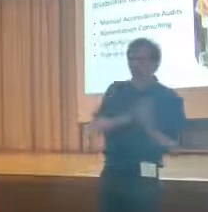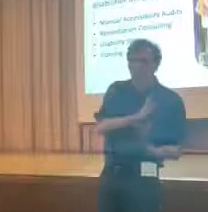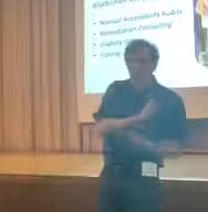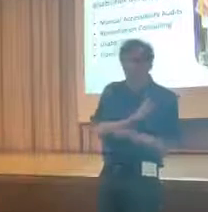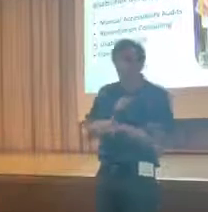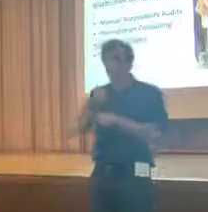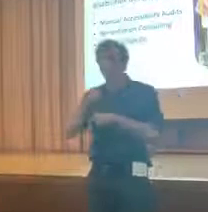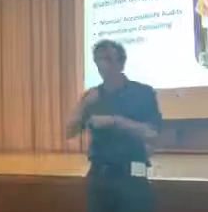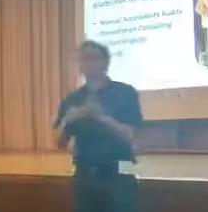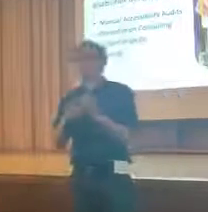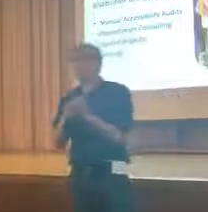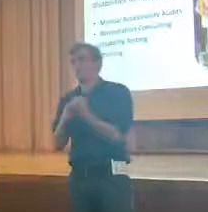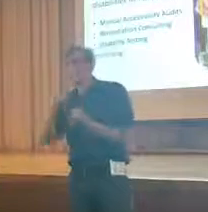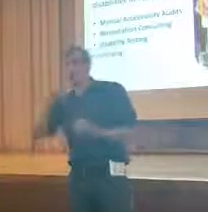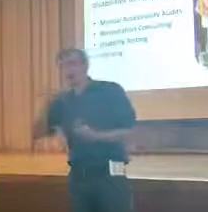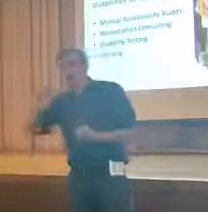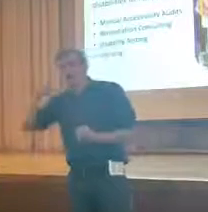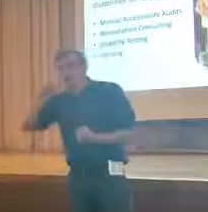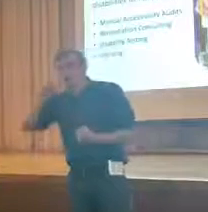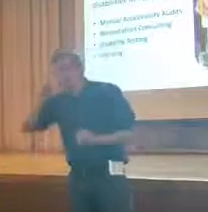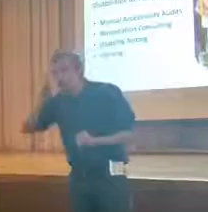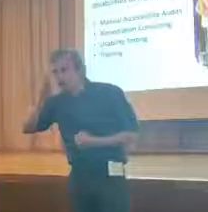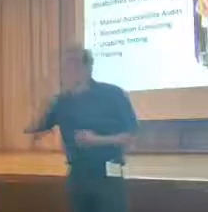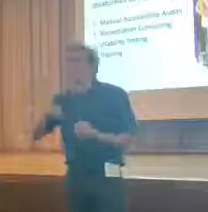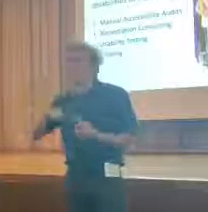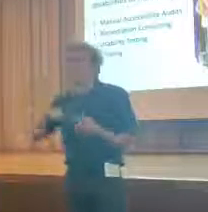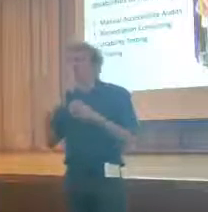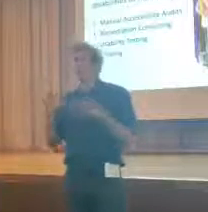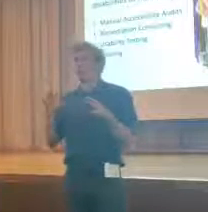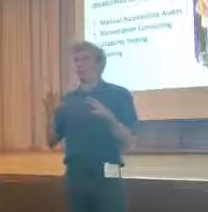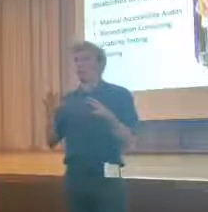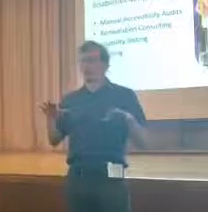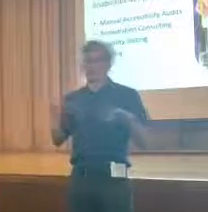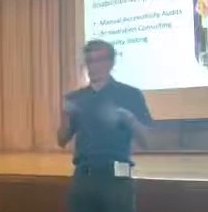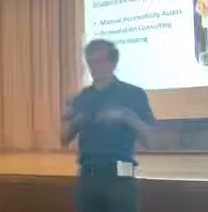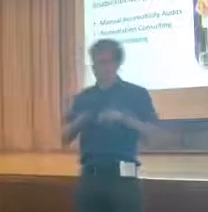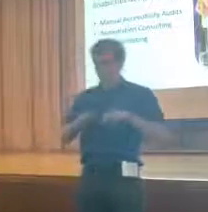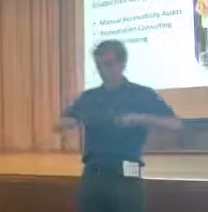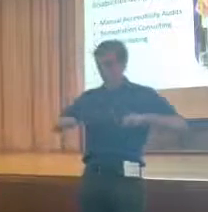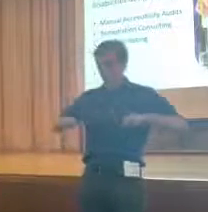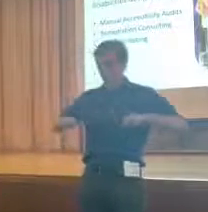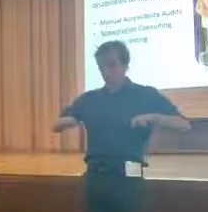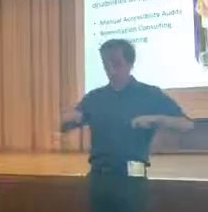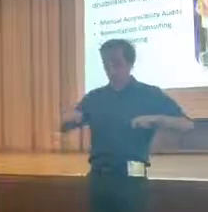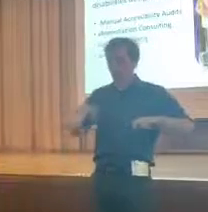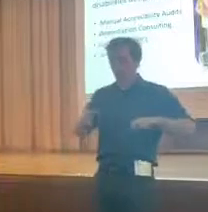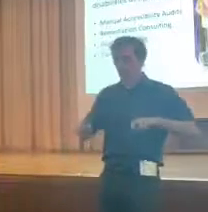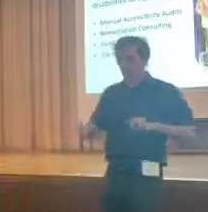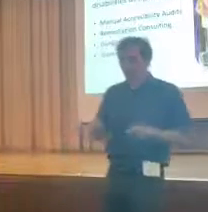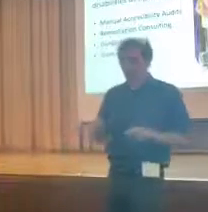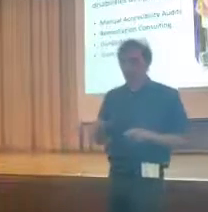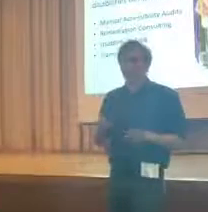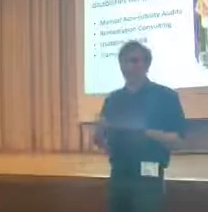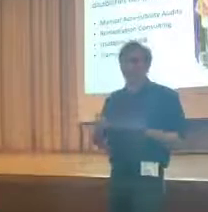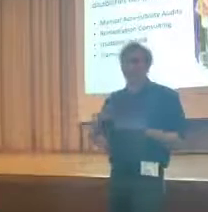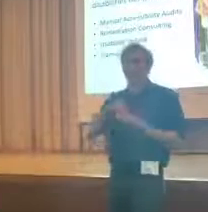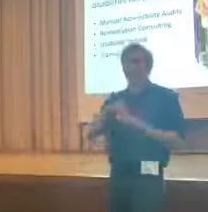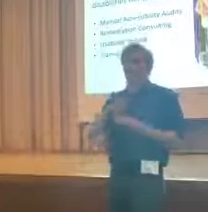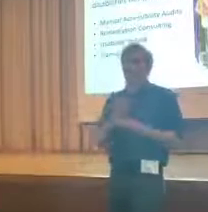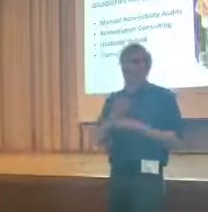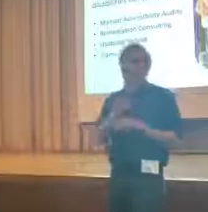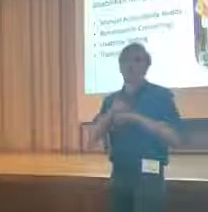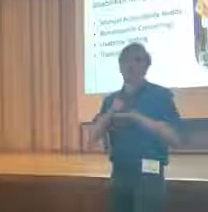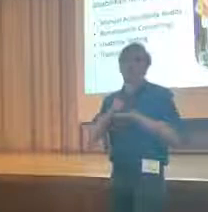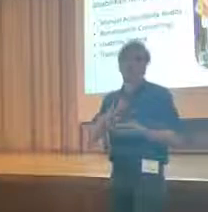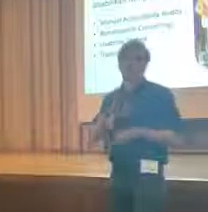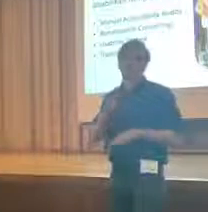Accessibility Services was born, and some of those advisory board members are on our advisory board. We are unique in that we are